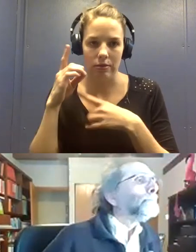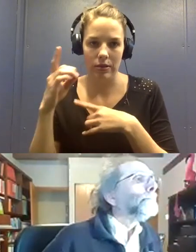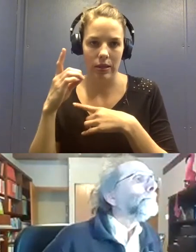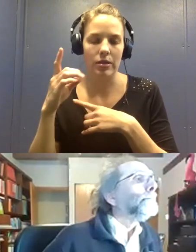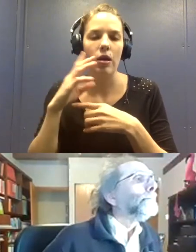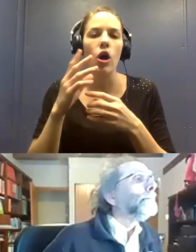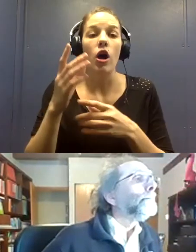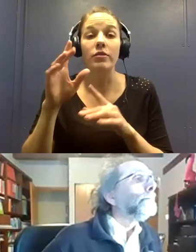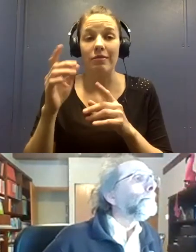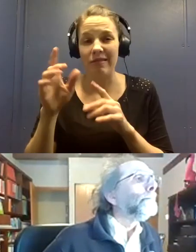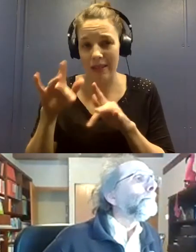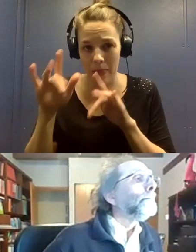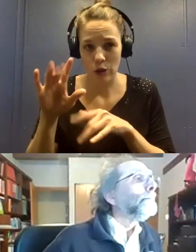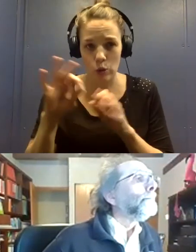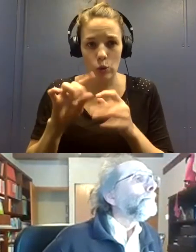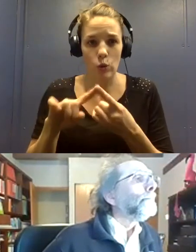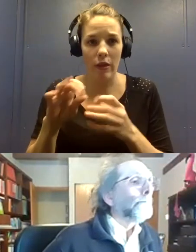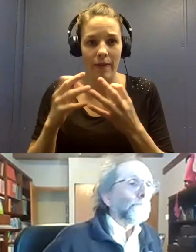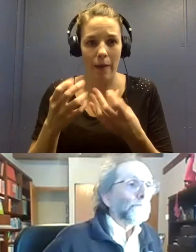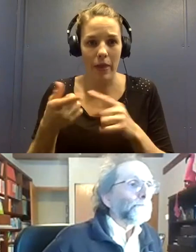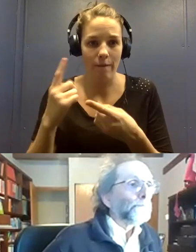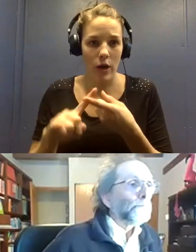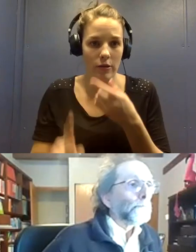out to their families and friends.